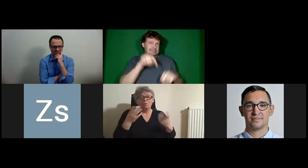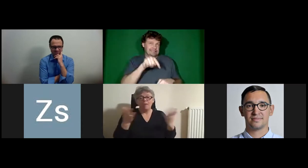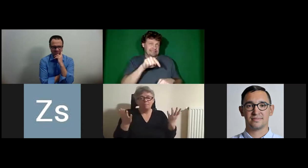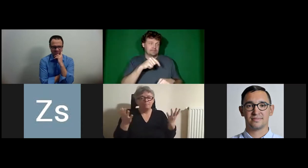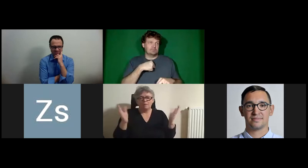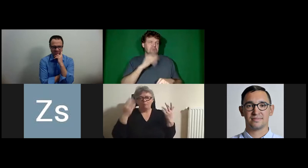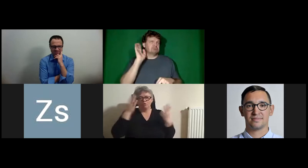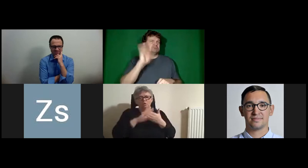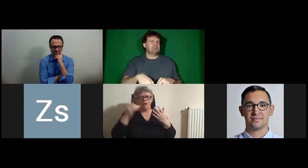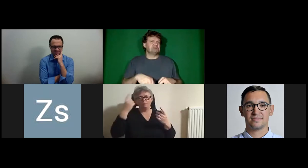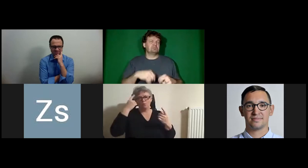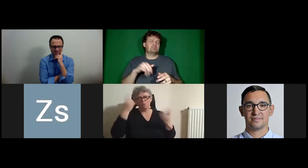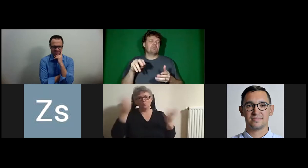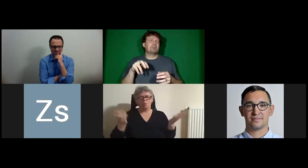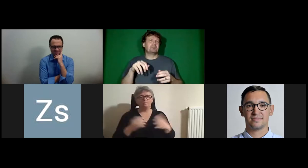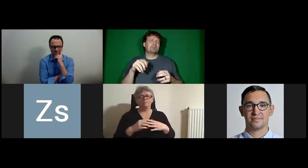what I am able to do.